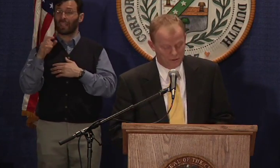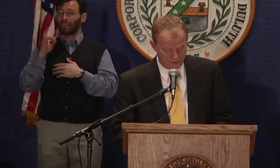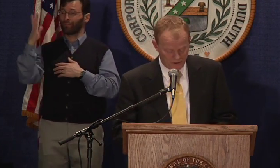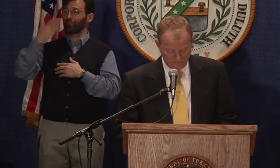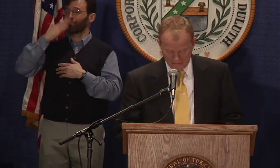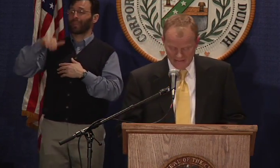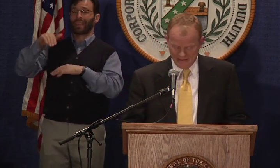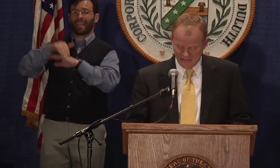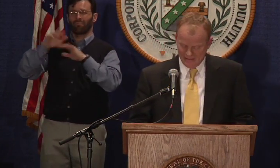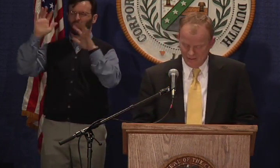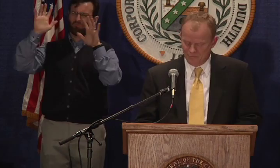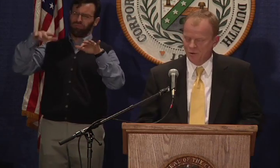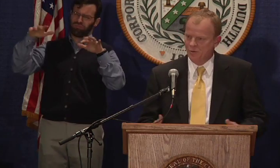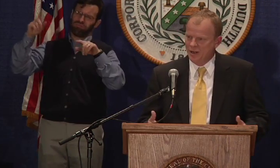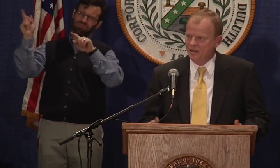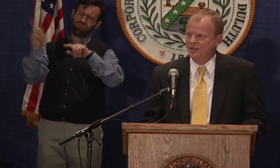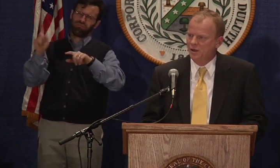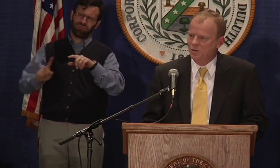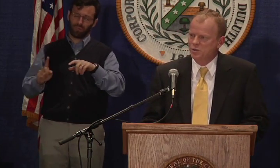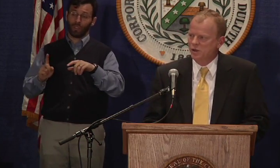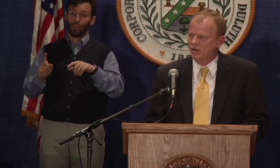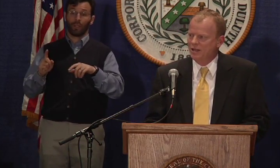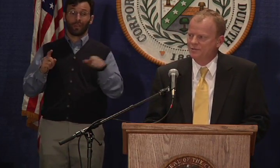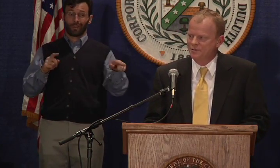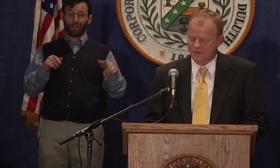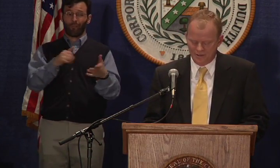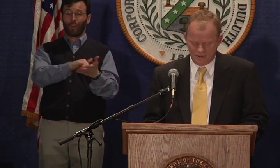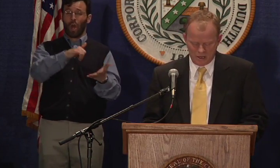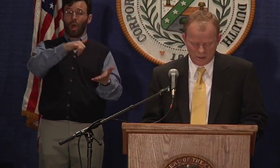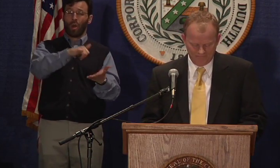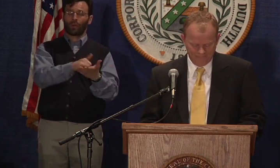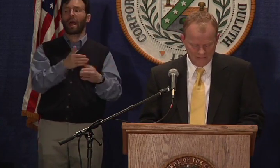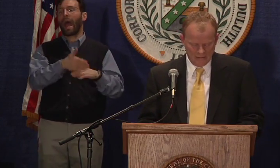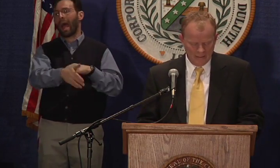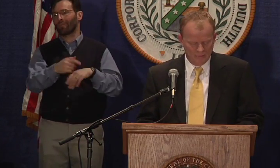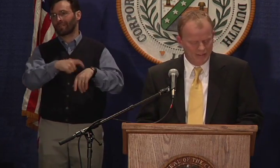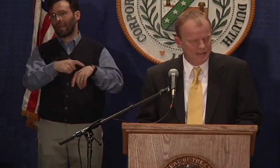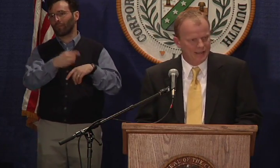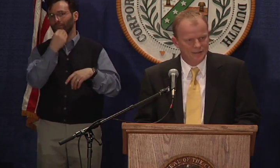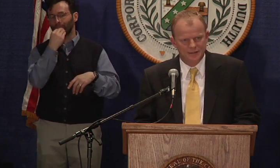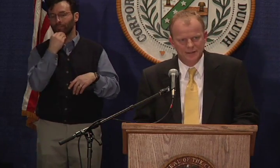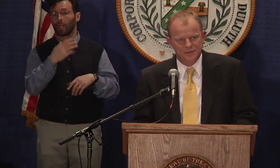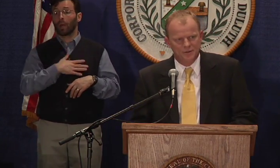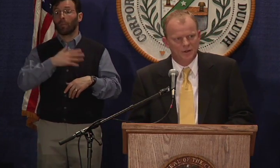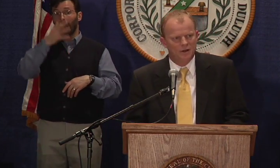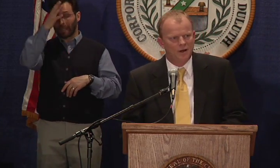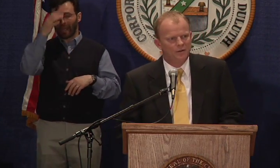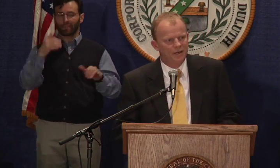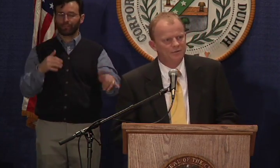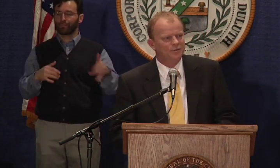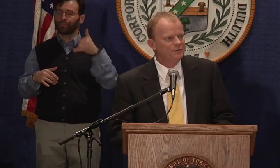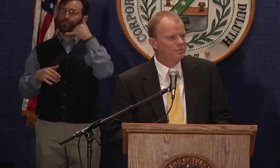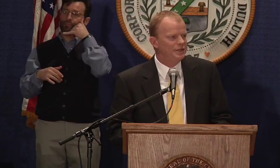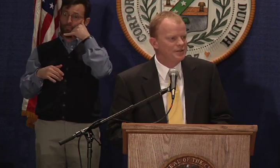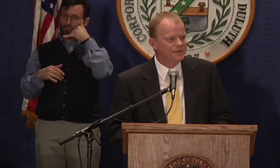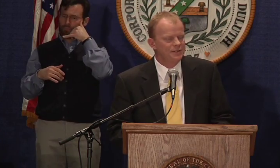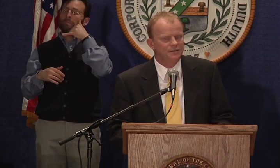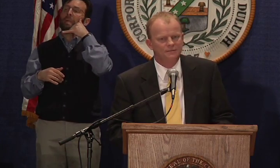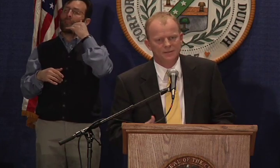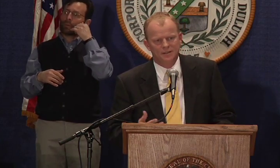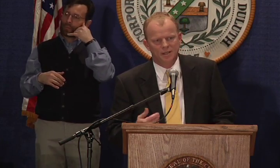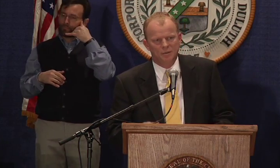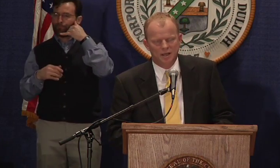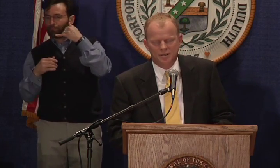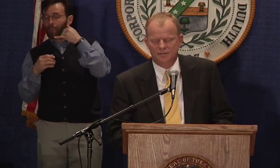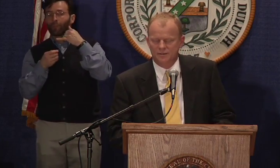a thunderstorm, the phone rang at the house well after the dinner hour. My dad took the call, and after a few minutes,